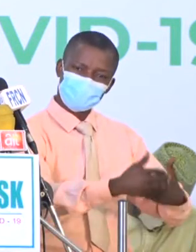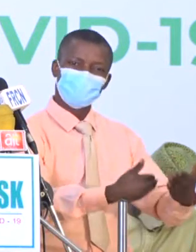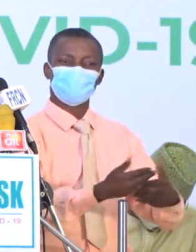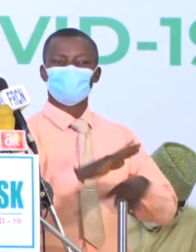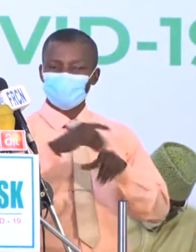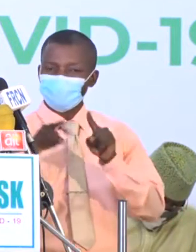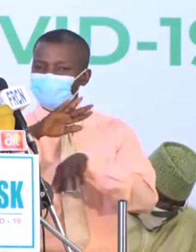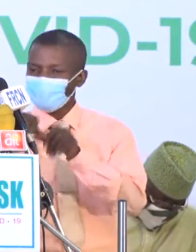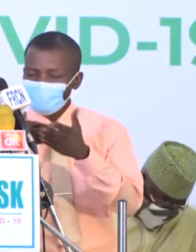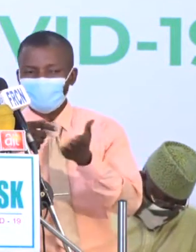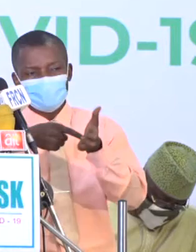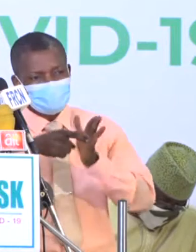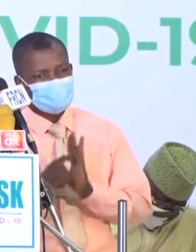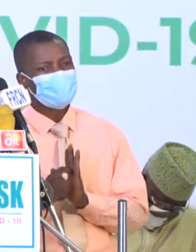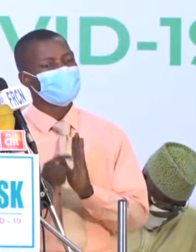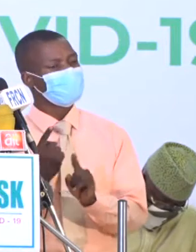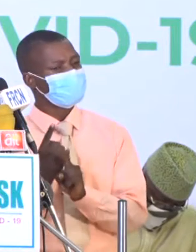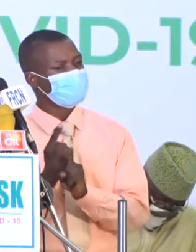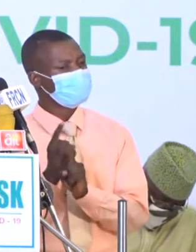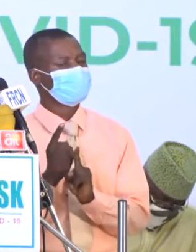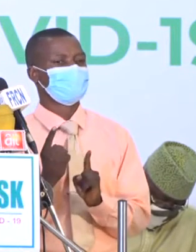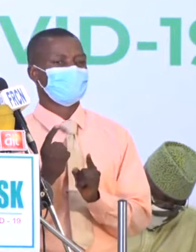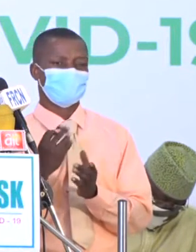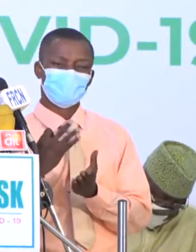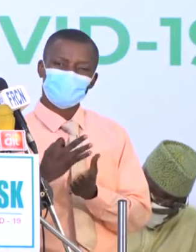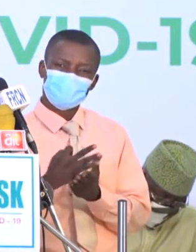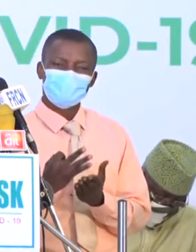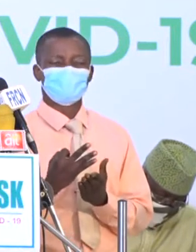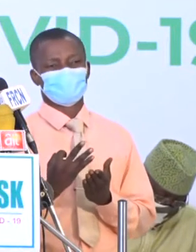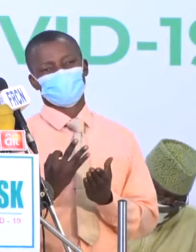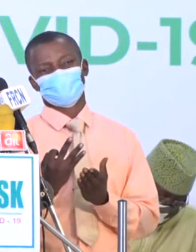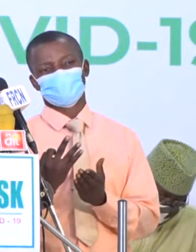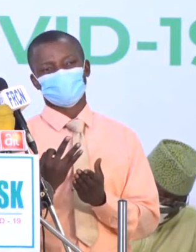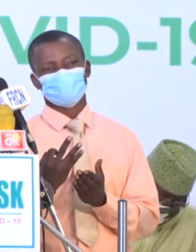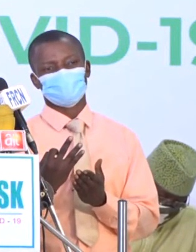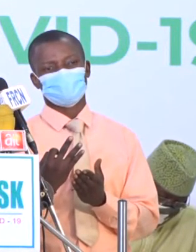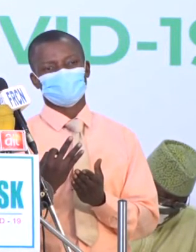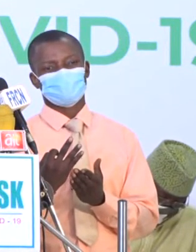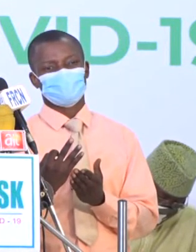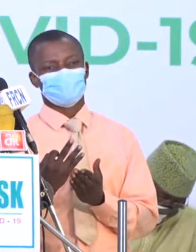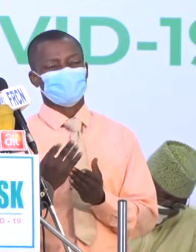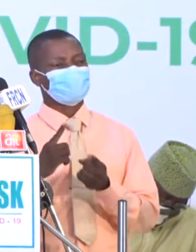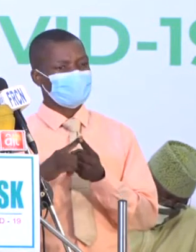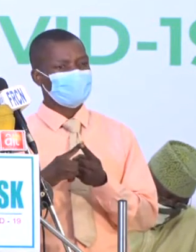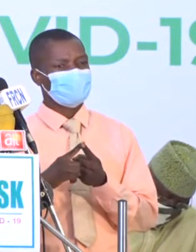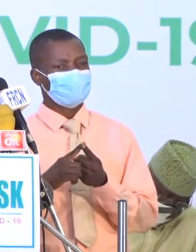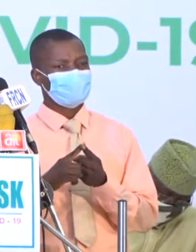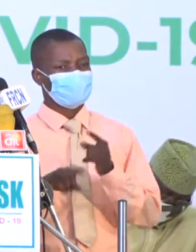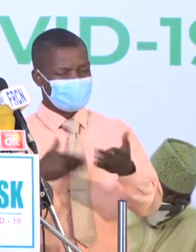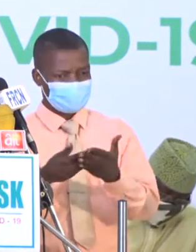require considerable financial investment to get them through the